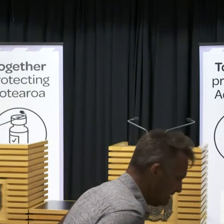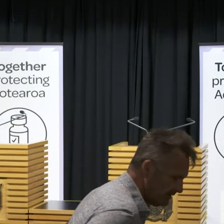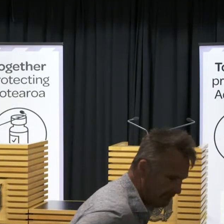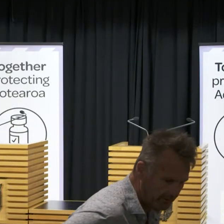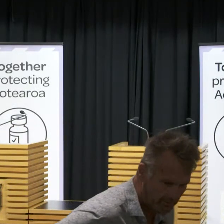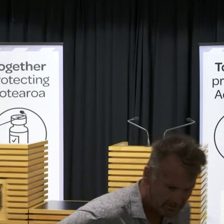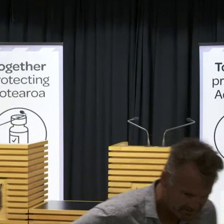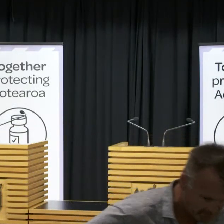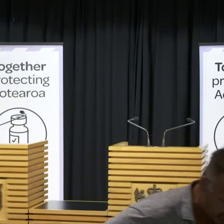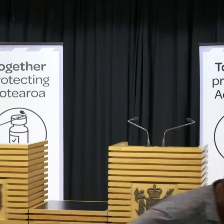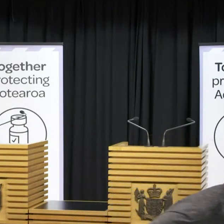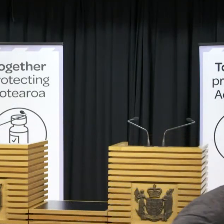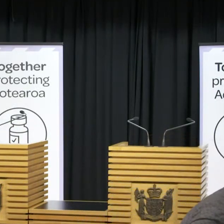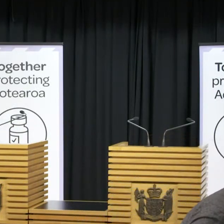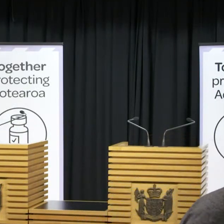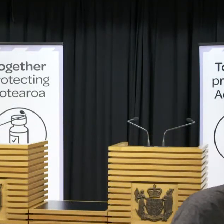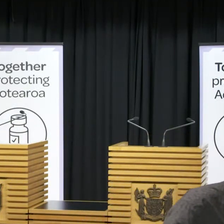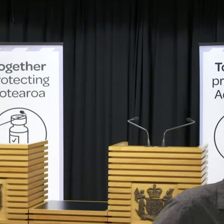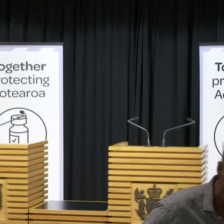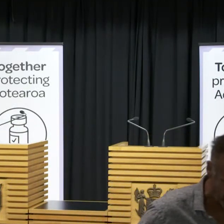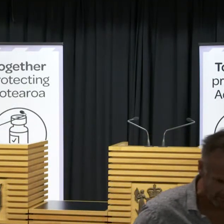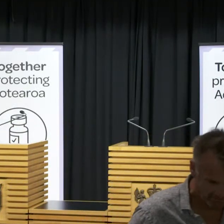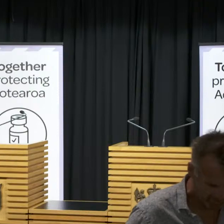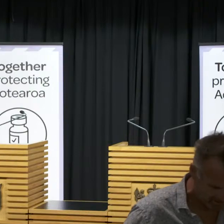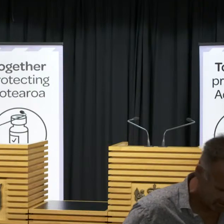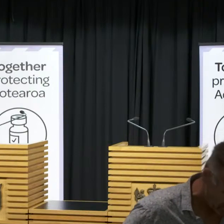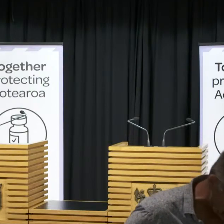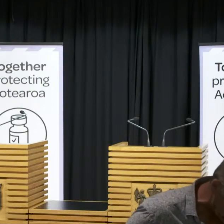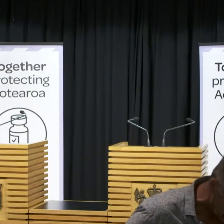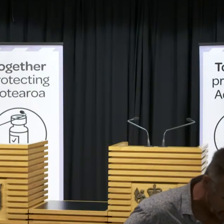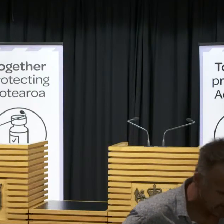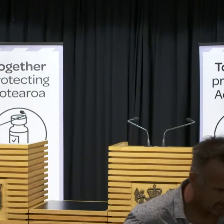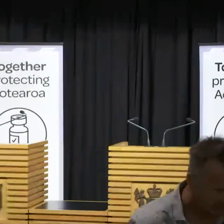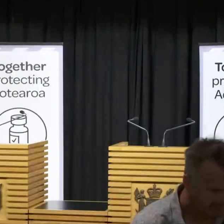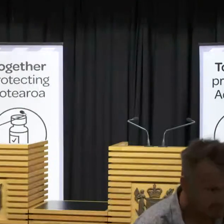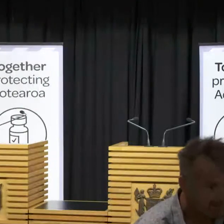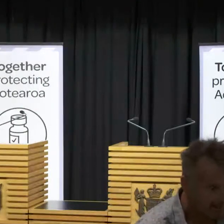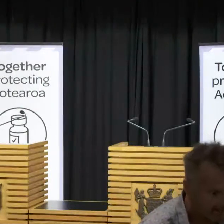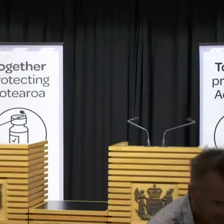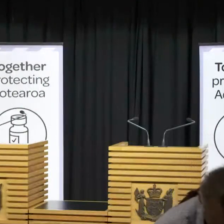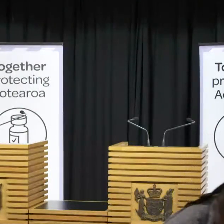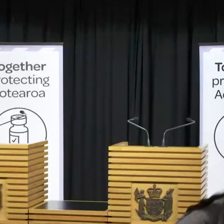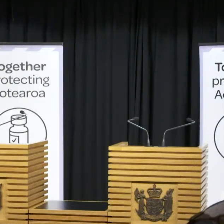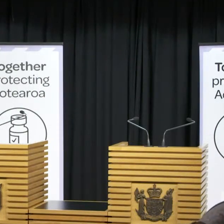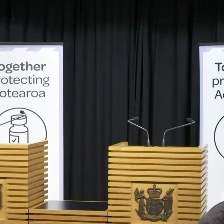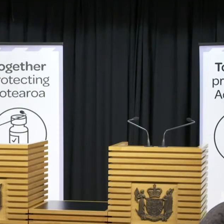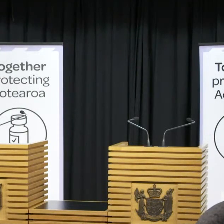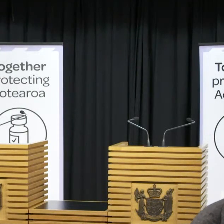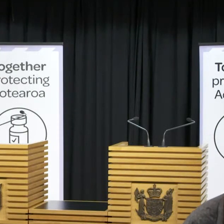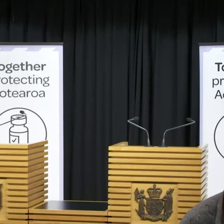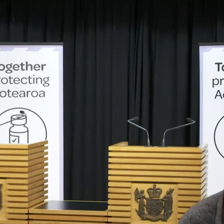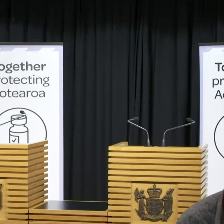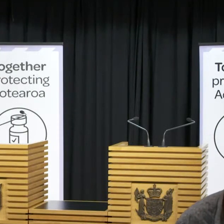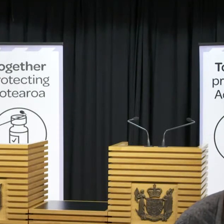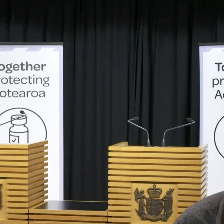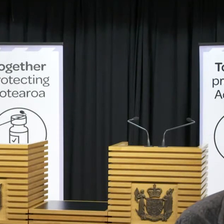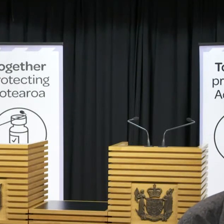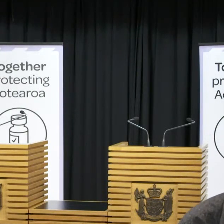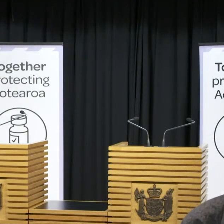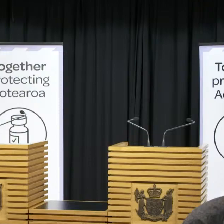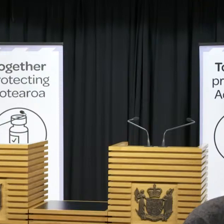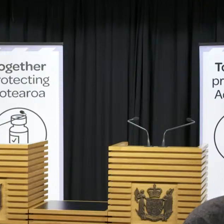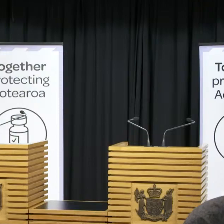appears from time to time. And yes, people want to make sure there's support, but it doesn't carry that same impact on the general